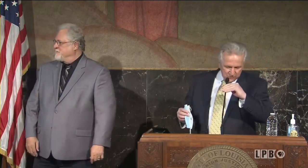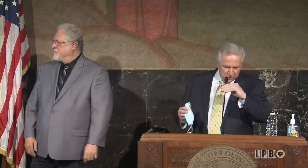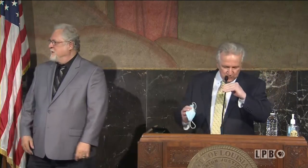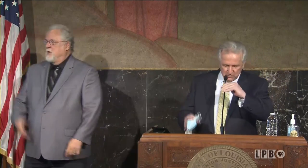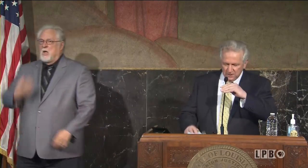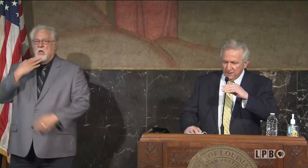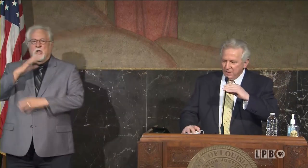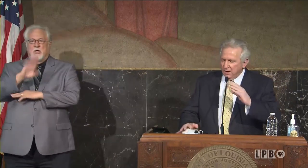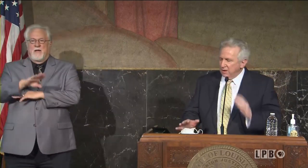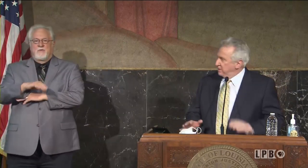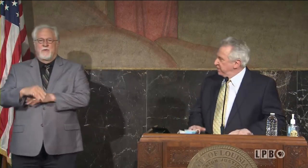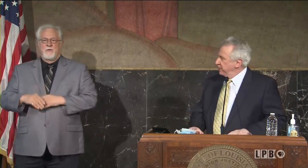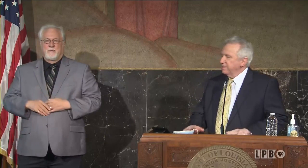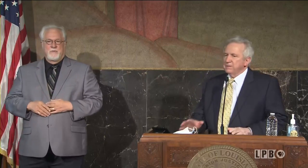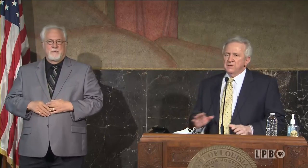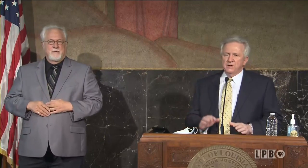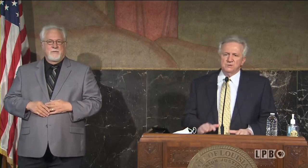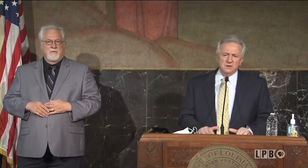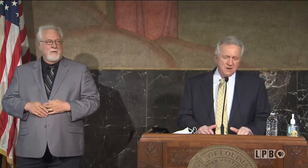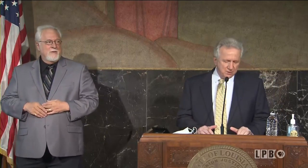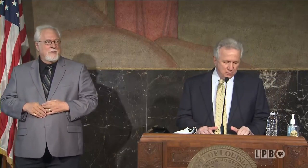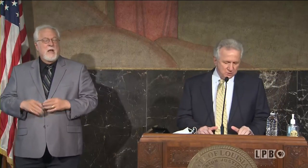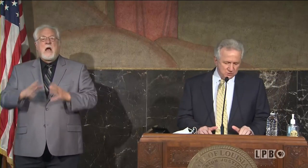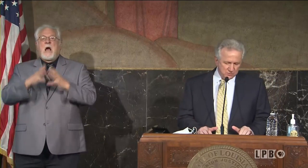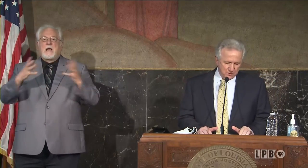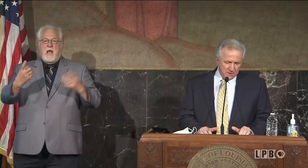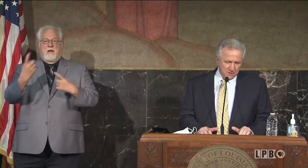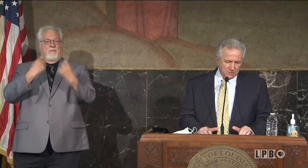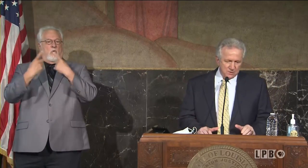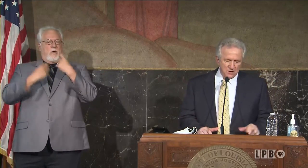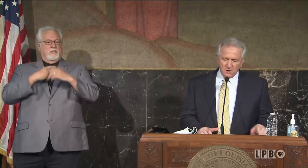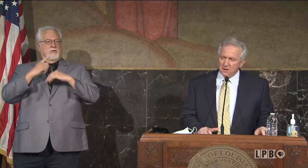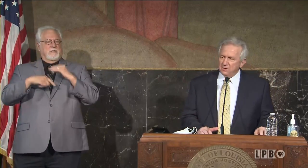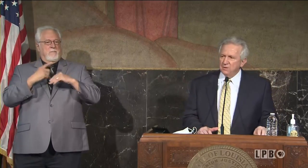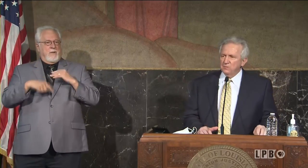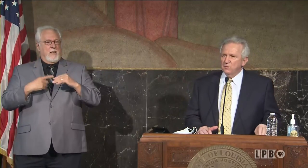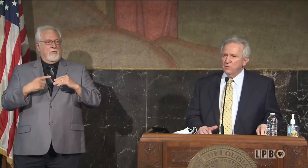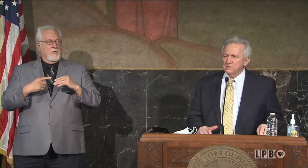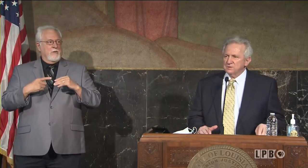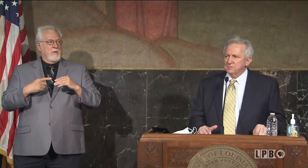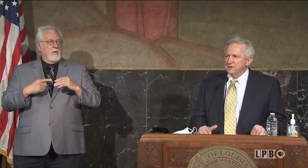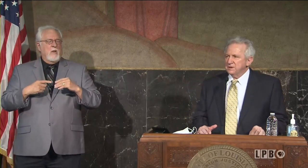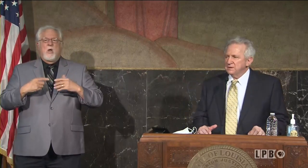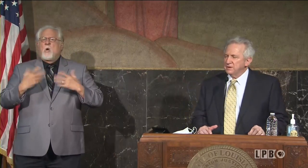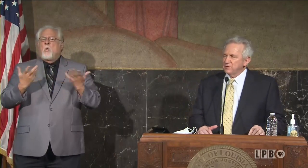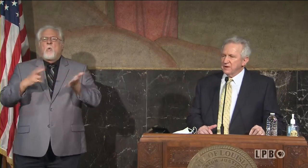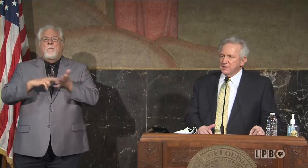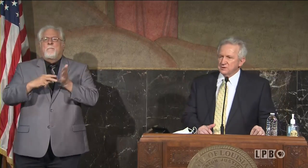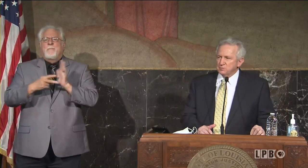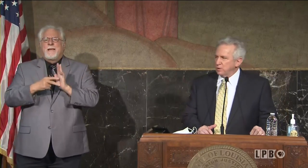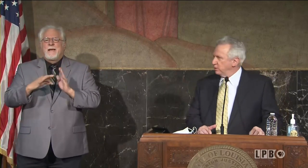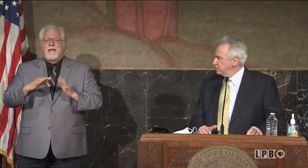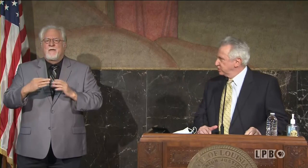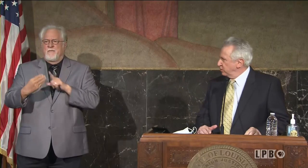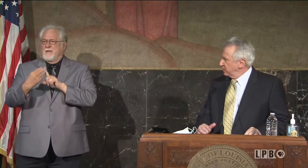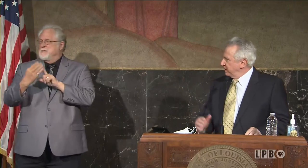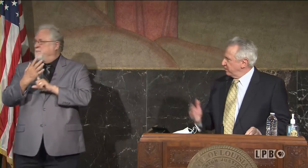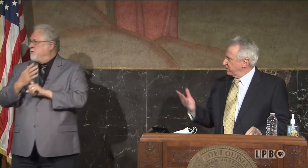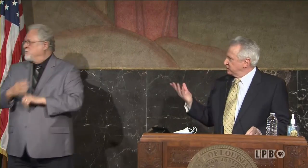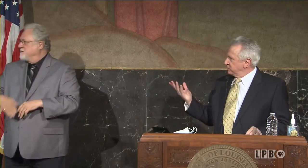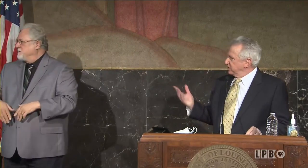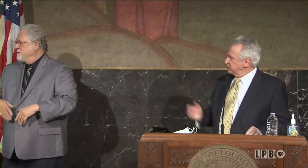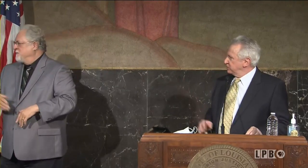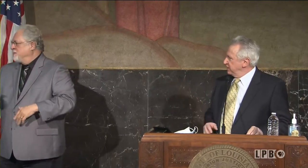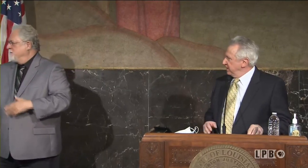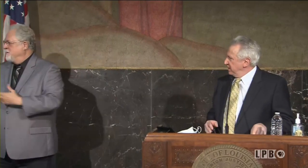Good afternoon. There's a lot of questions around what does it mean if I get exposed? So we have